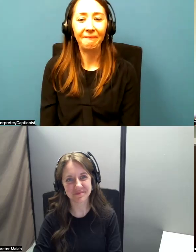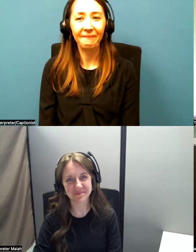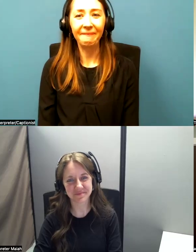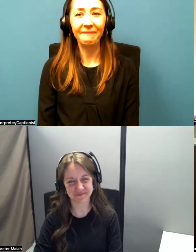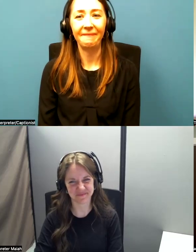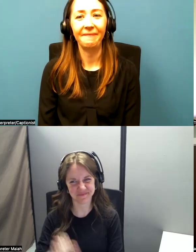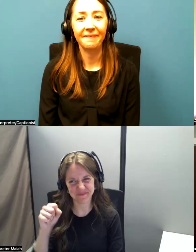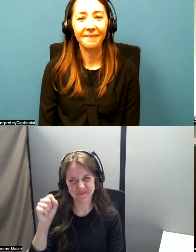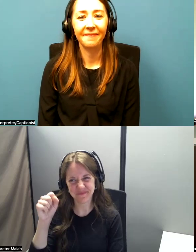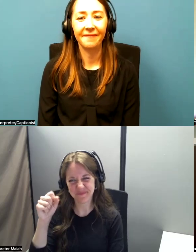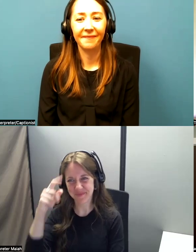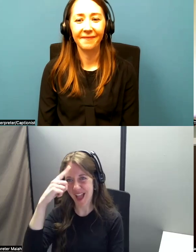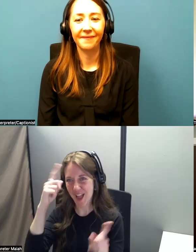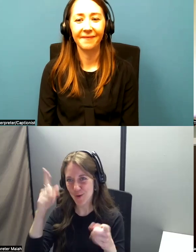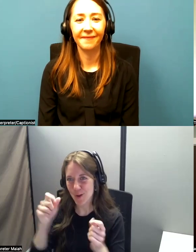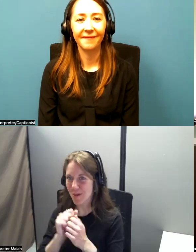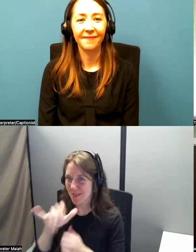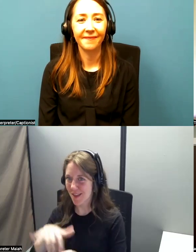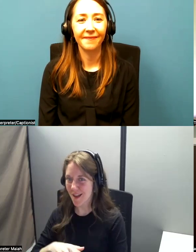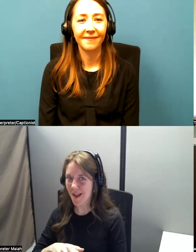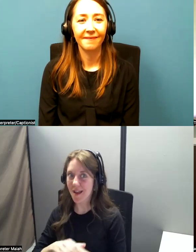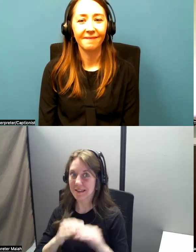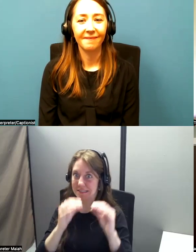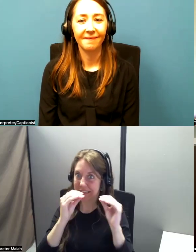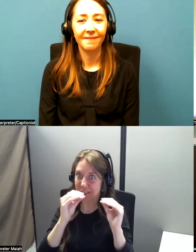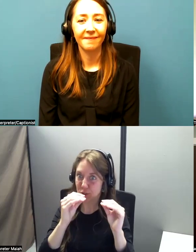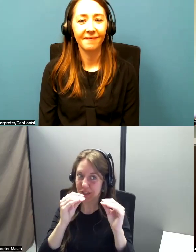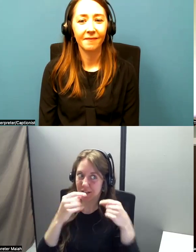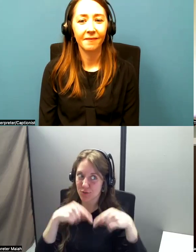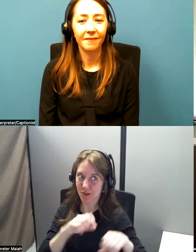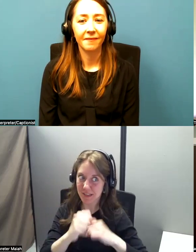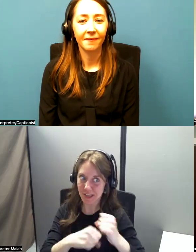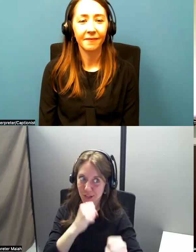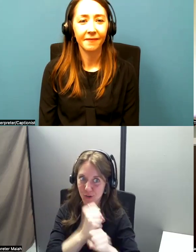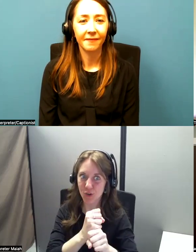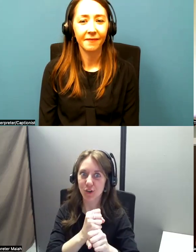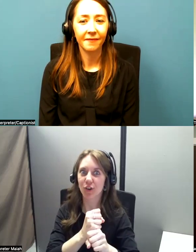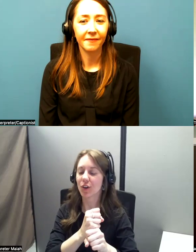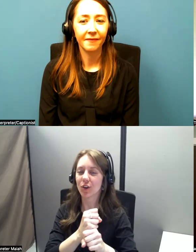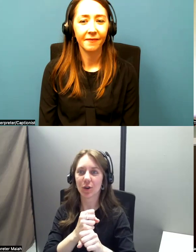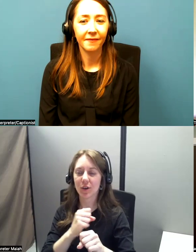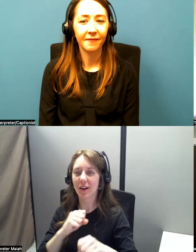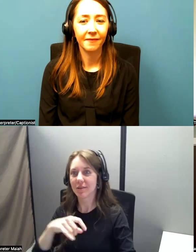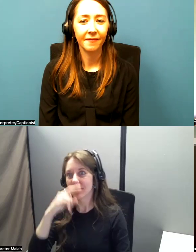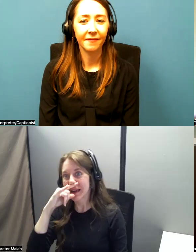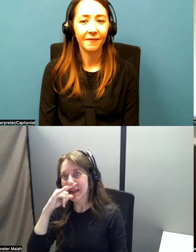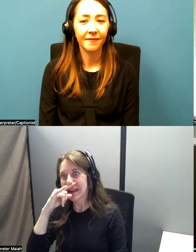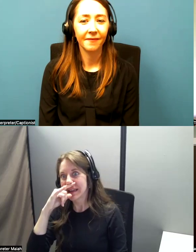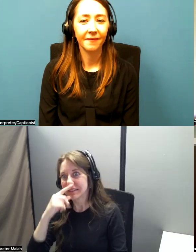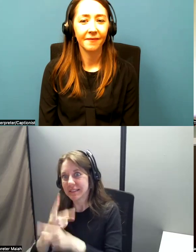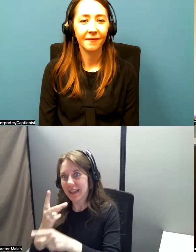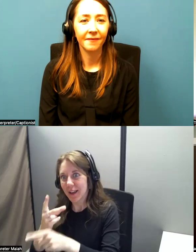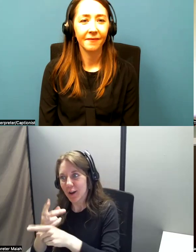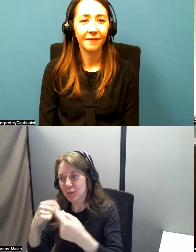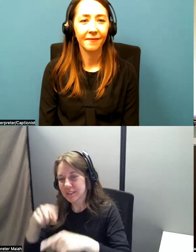Definitely, definitely. Agree with you on that. With teaching through the year and then can't over the summer. So that my summer, but